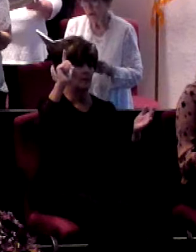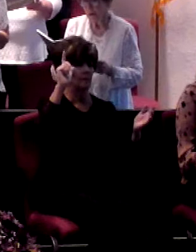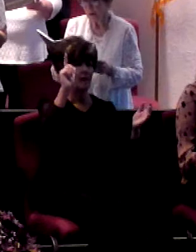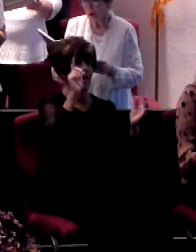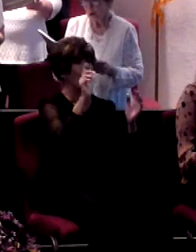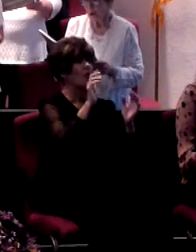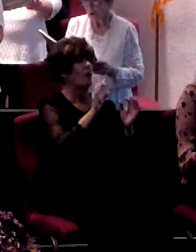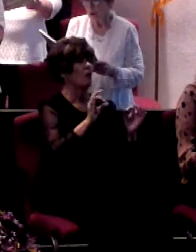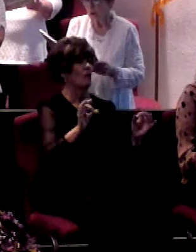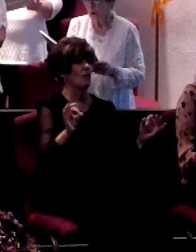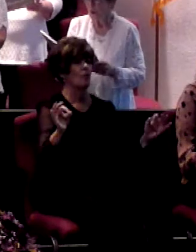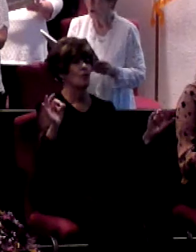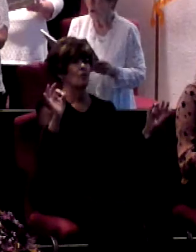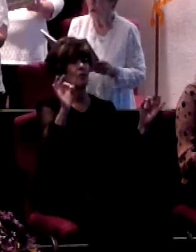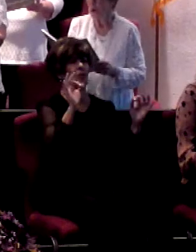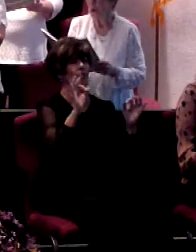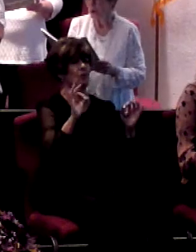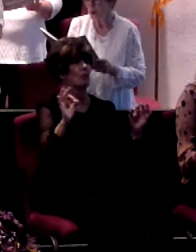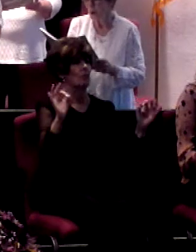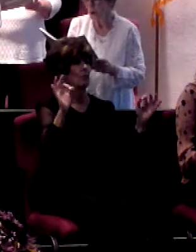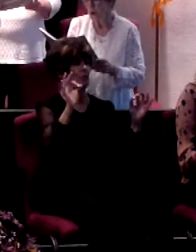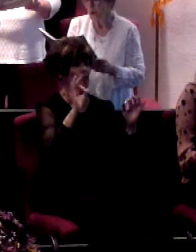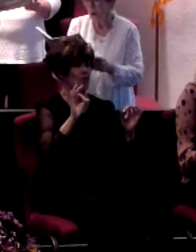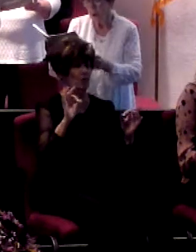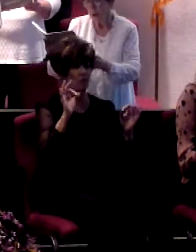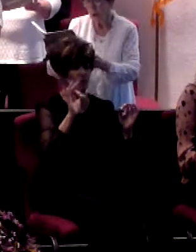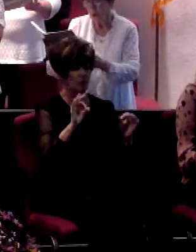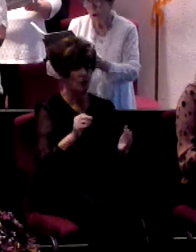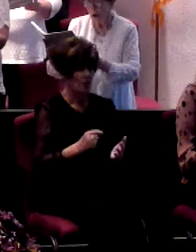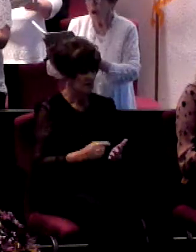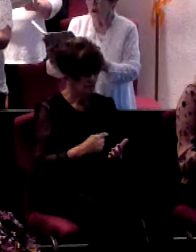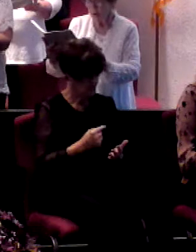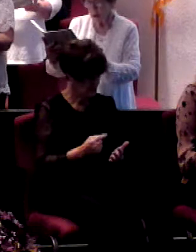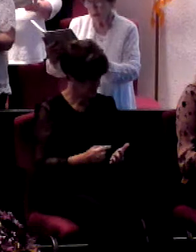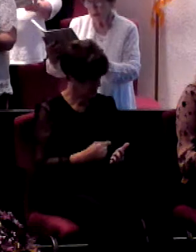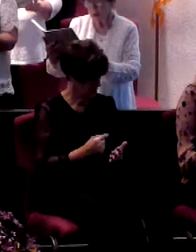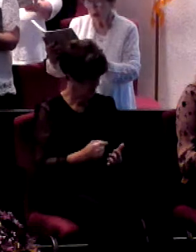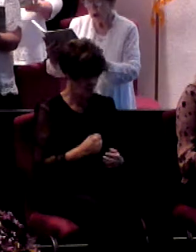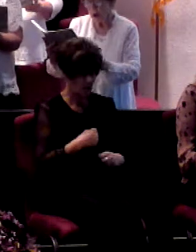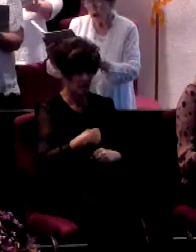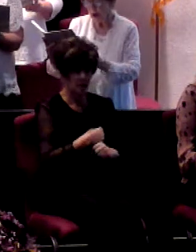Oh,